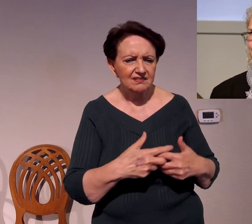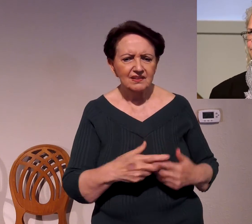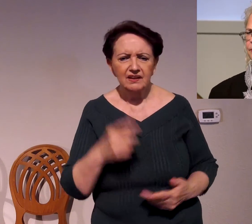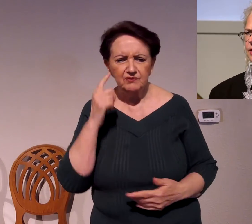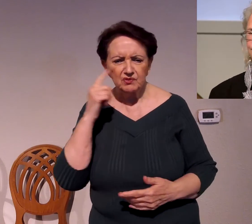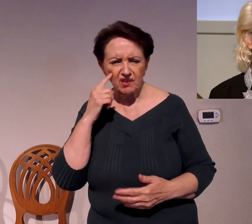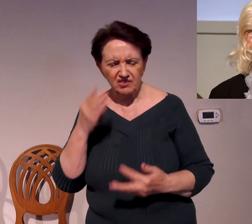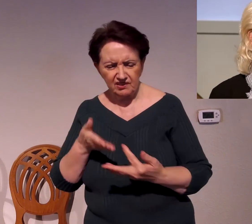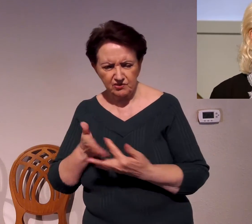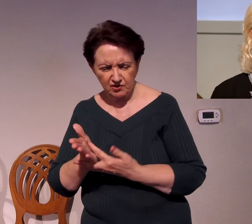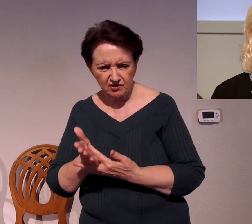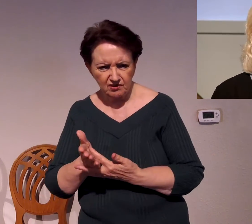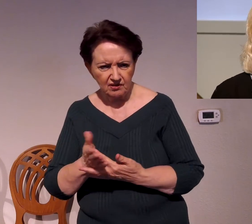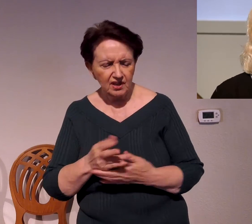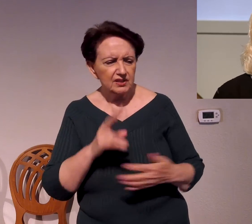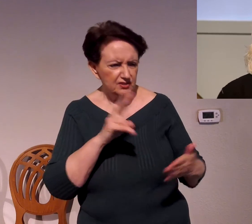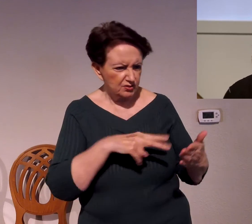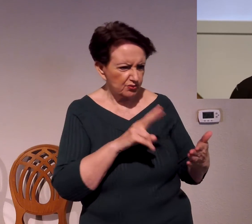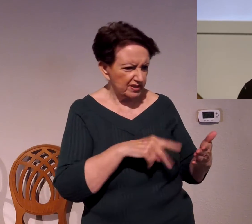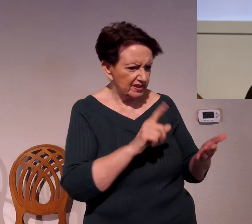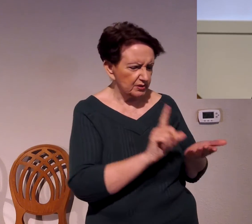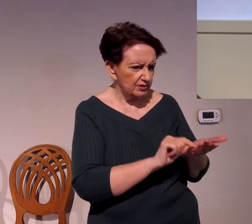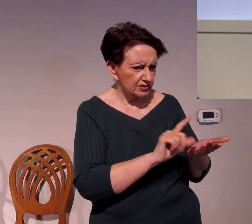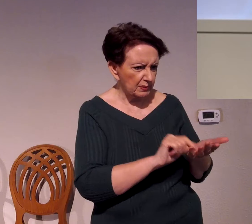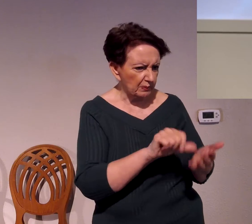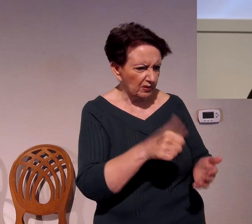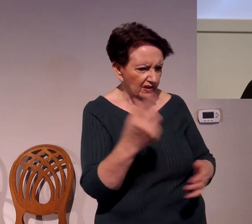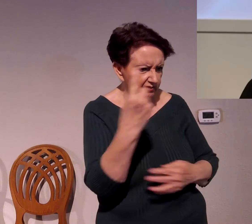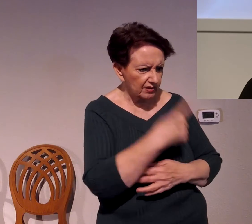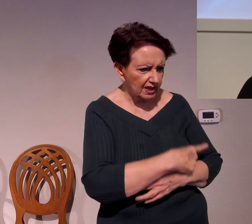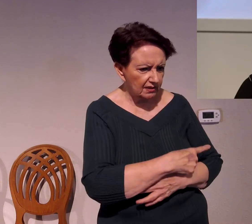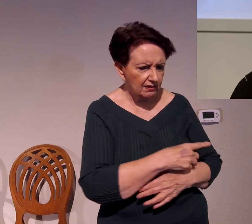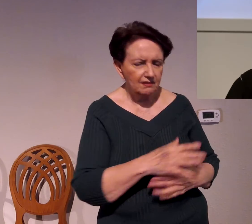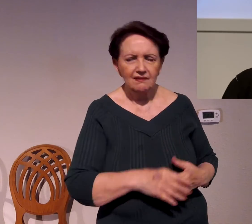read the newspaper the other day about what happened? Are you kidding me? You're going to do...